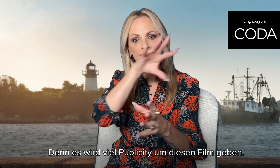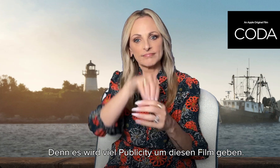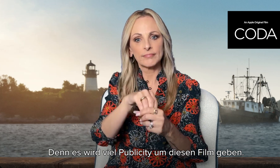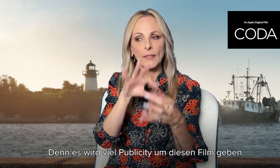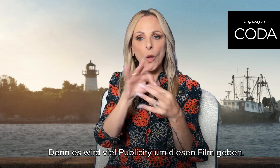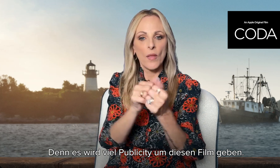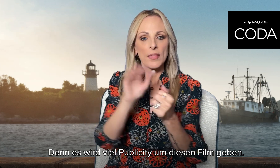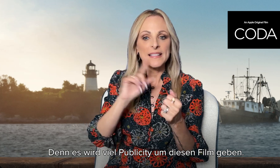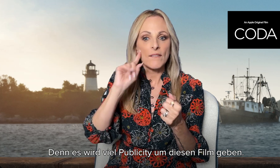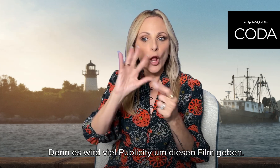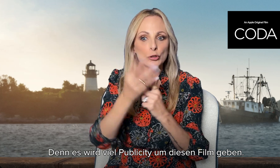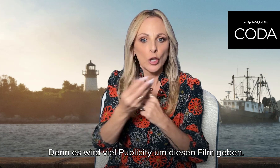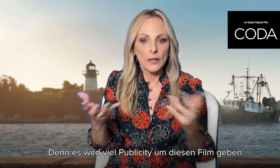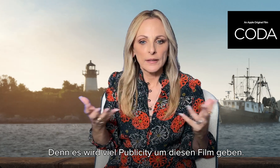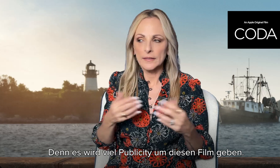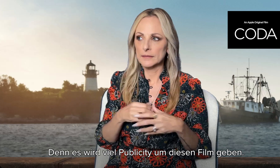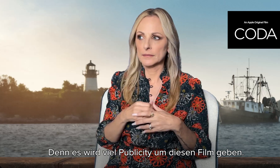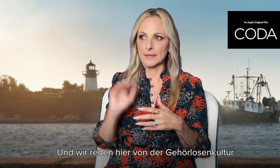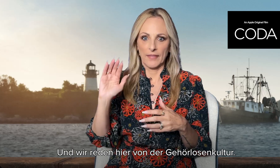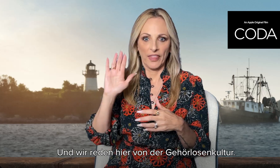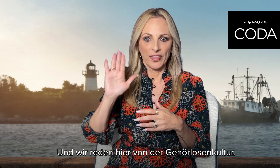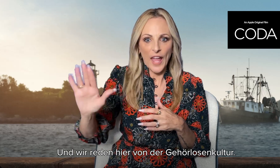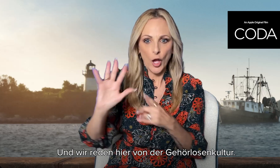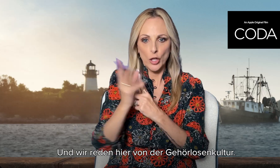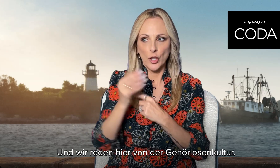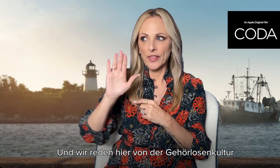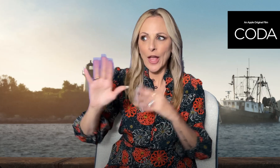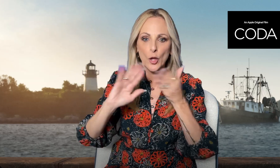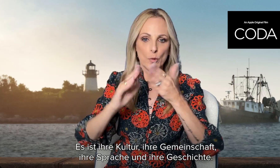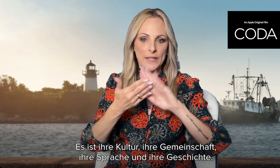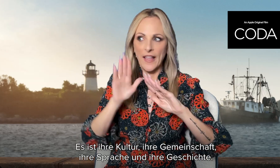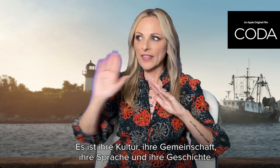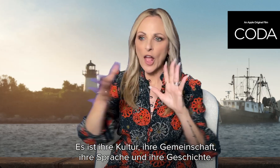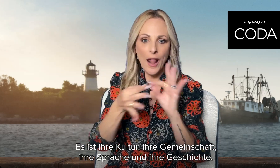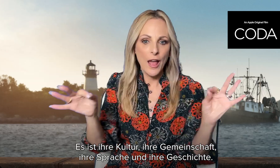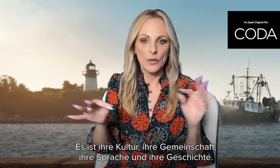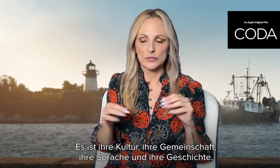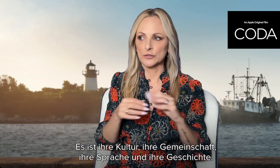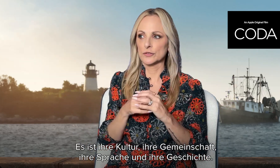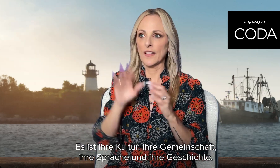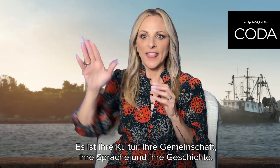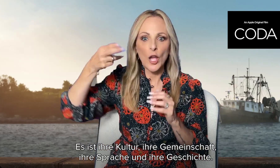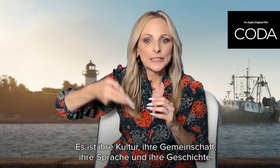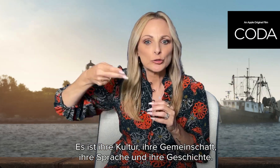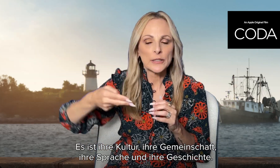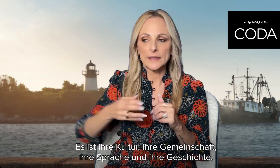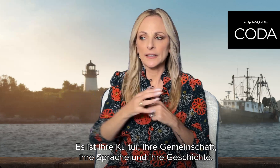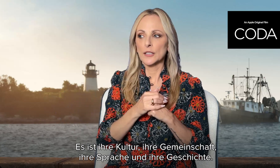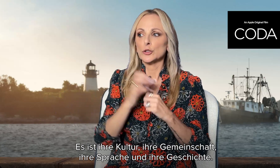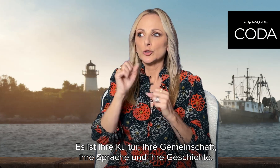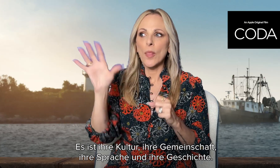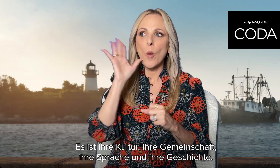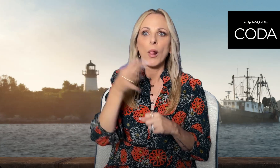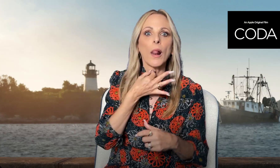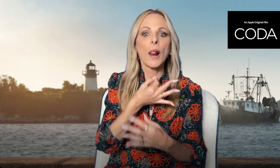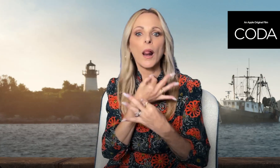there's going to be a lot of publicity related to this film. And we're talking about deaf culture here. It's their culture. It's their community. It's their language,